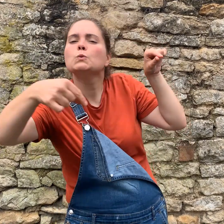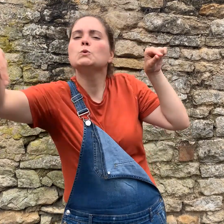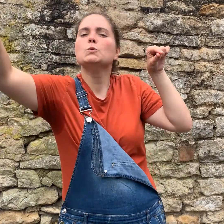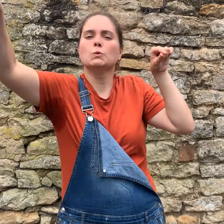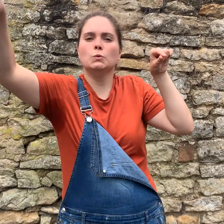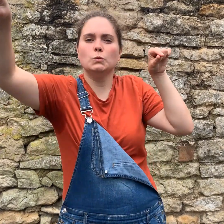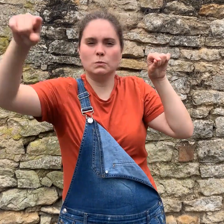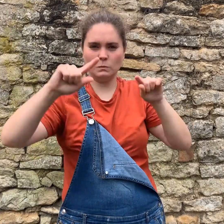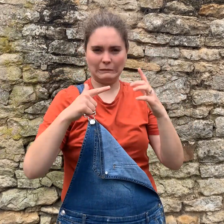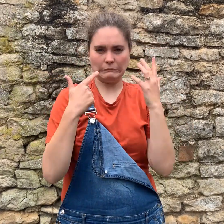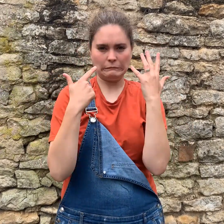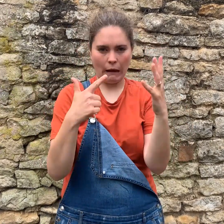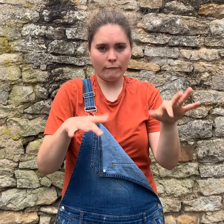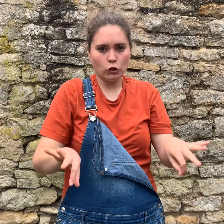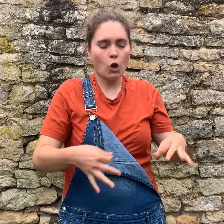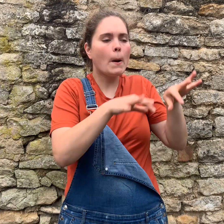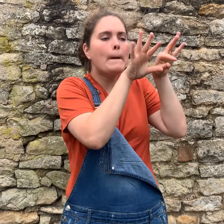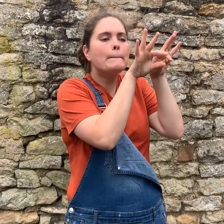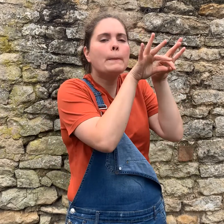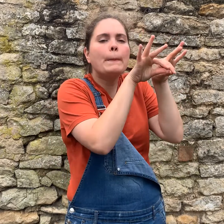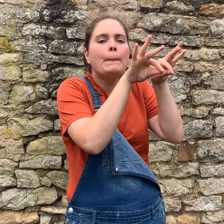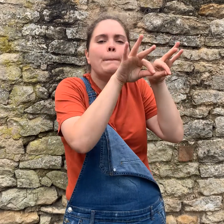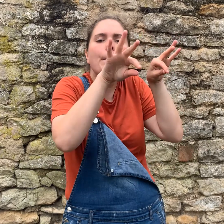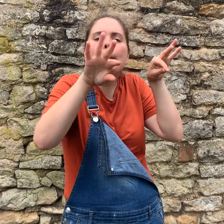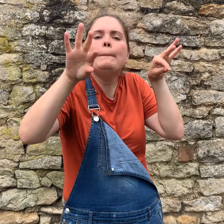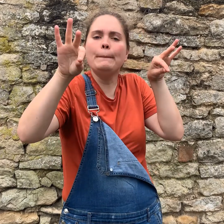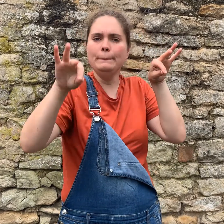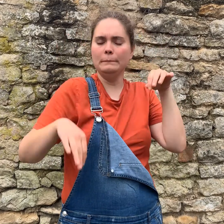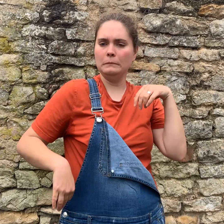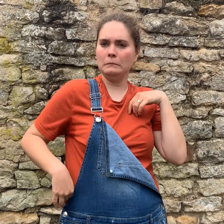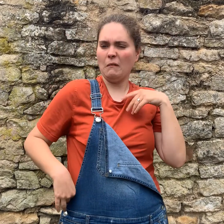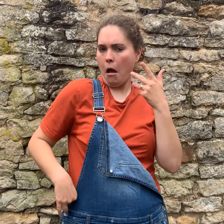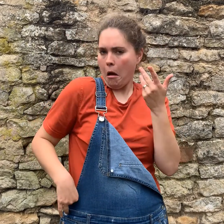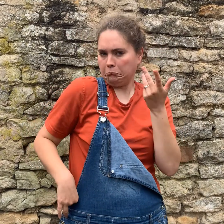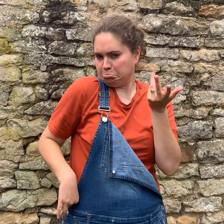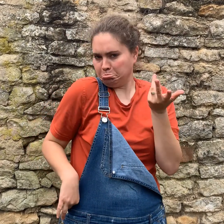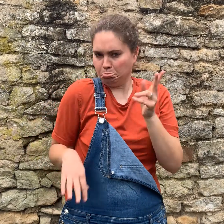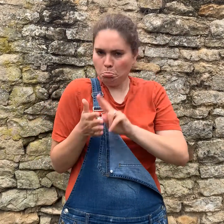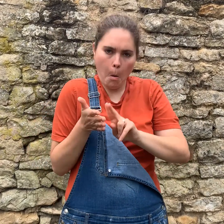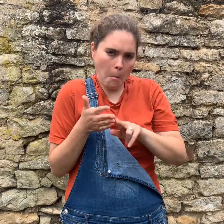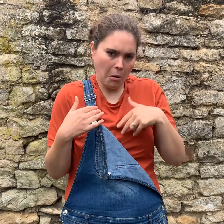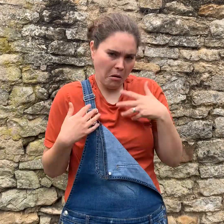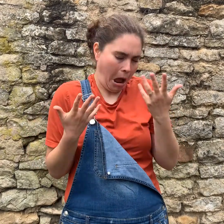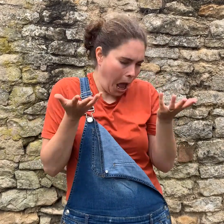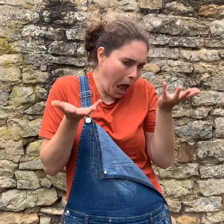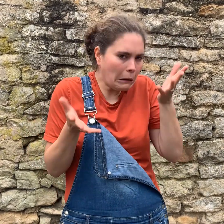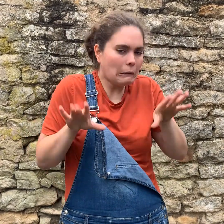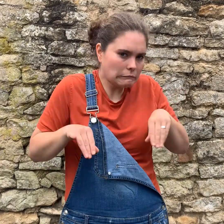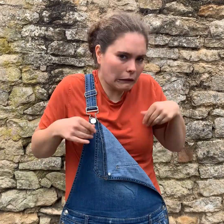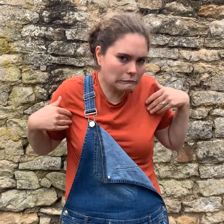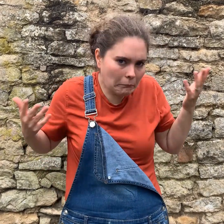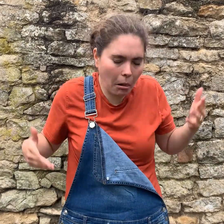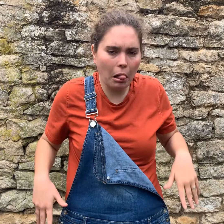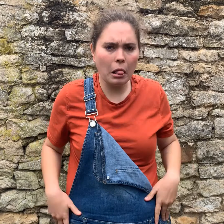see the washing line, but with 7 pairs of socks all hanging up. You know, fair enough, that's